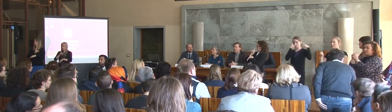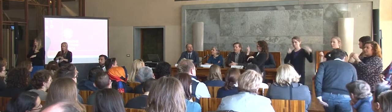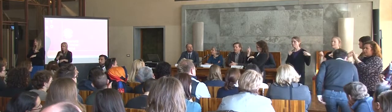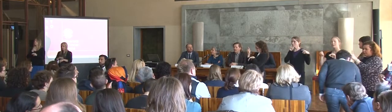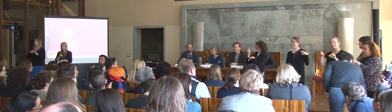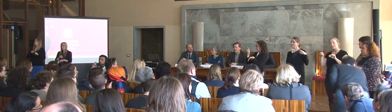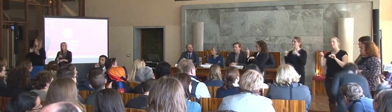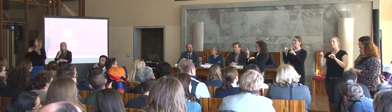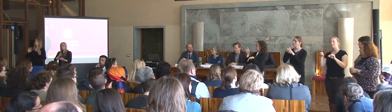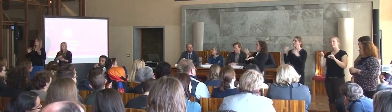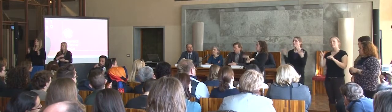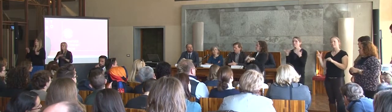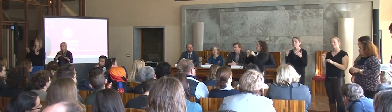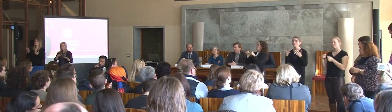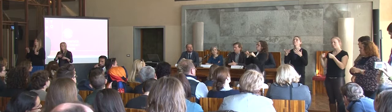preserve and